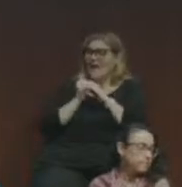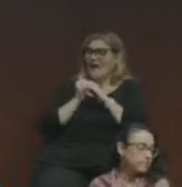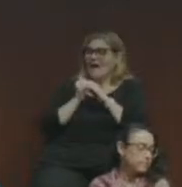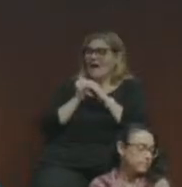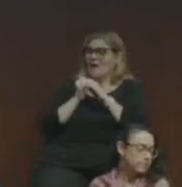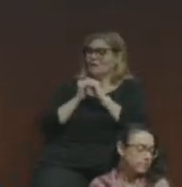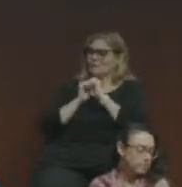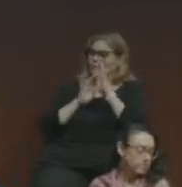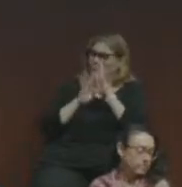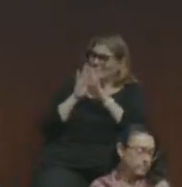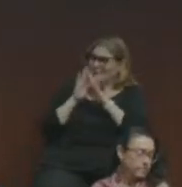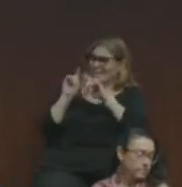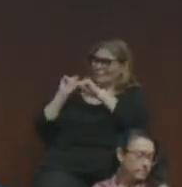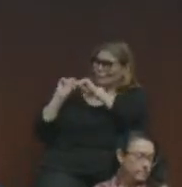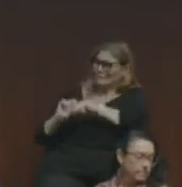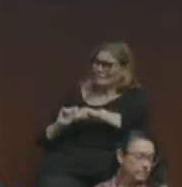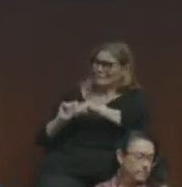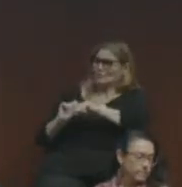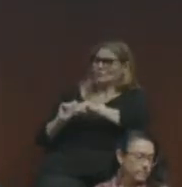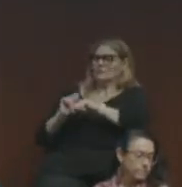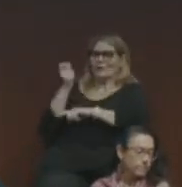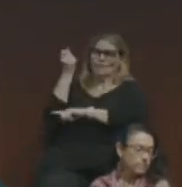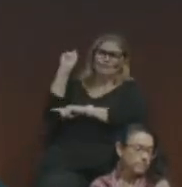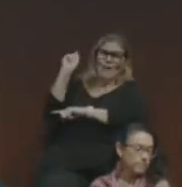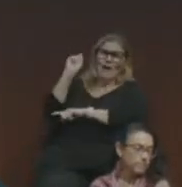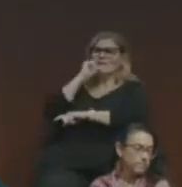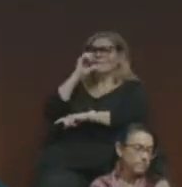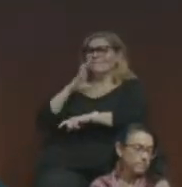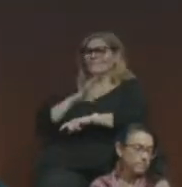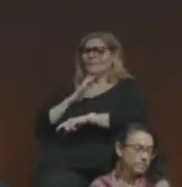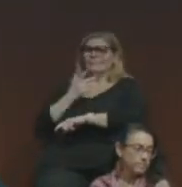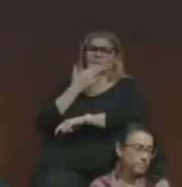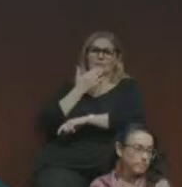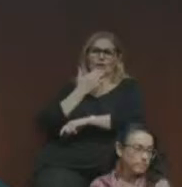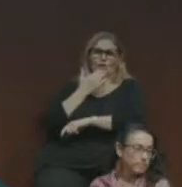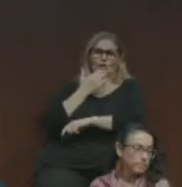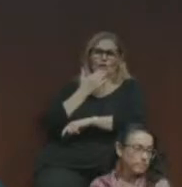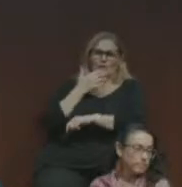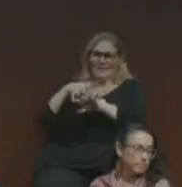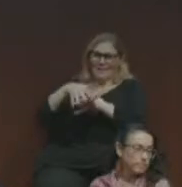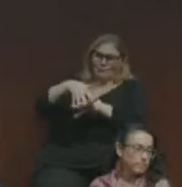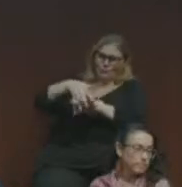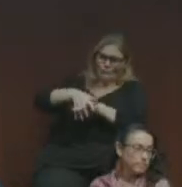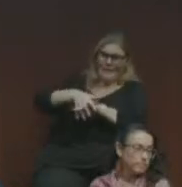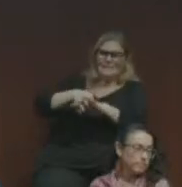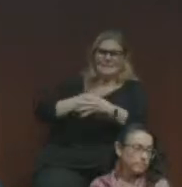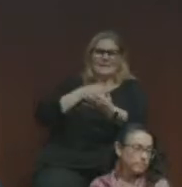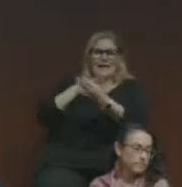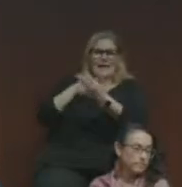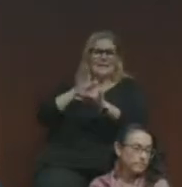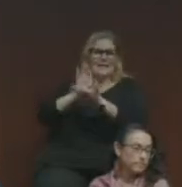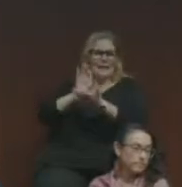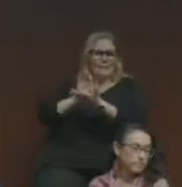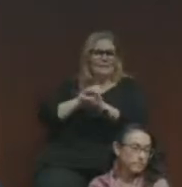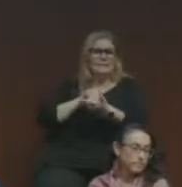build upon traditions of radical feminists of color, grounded in